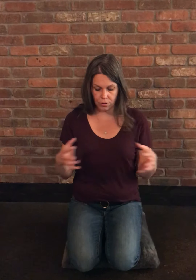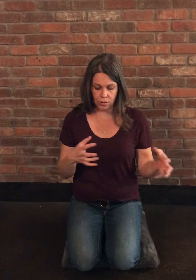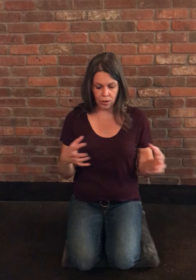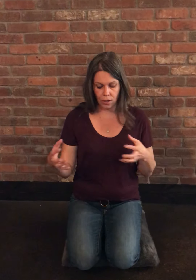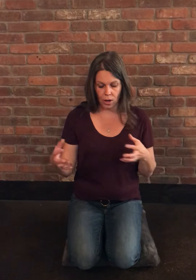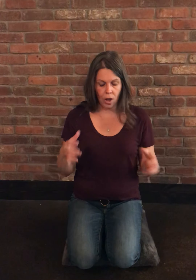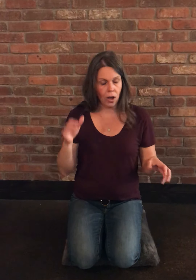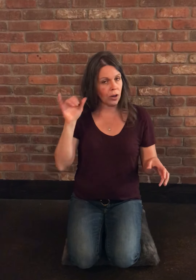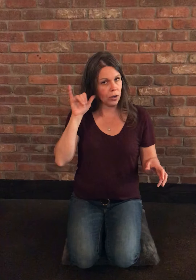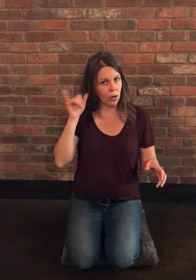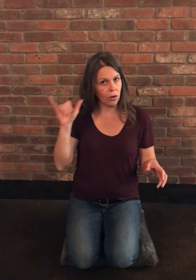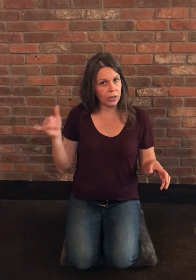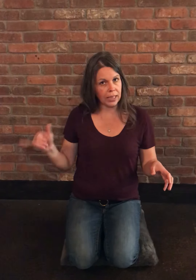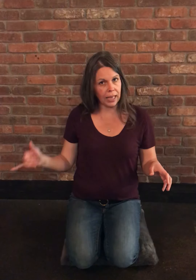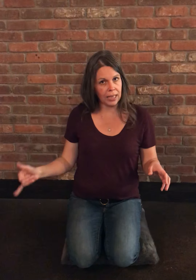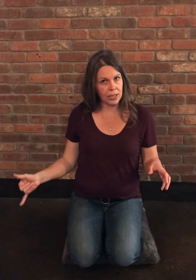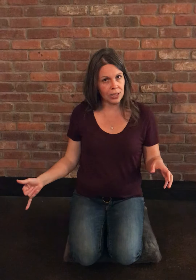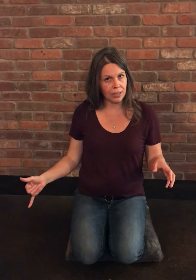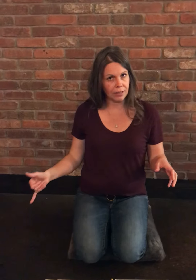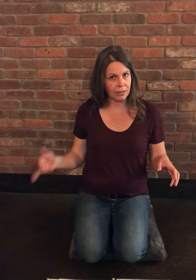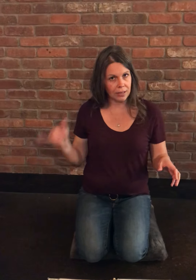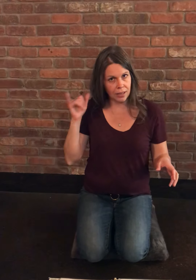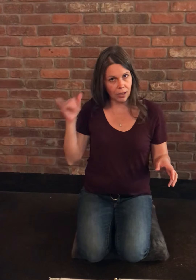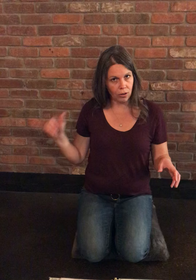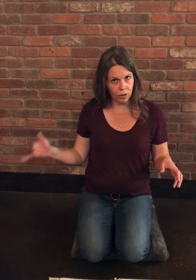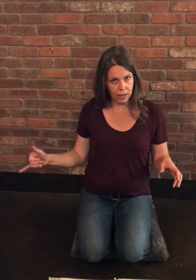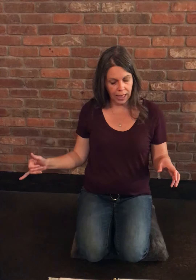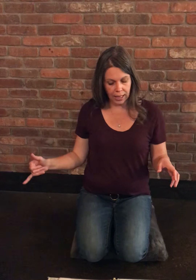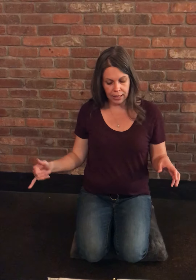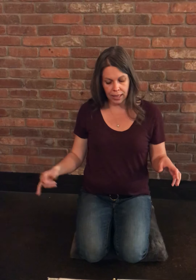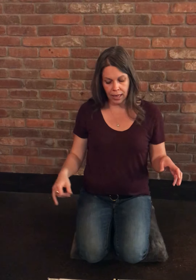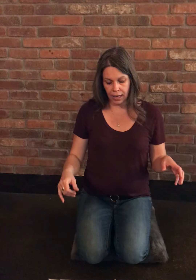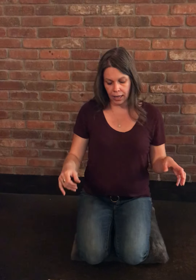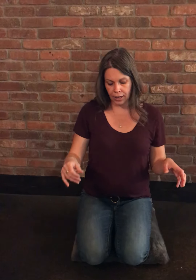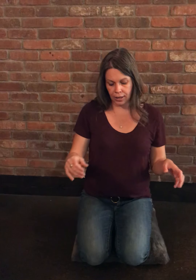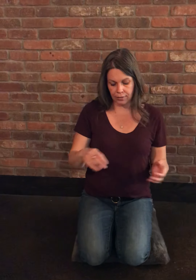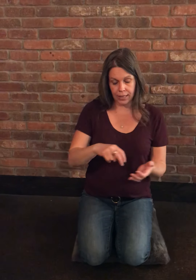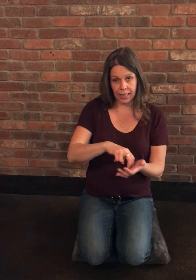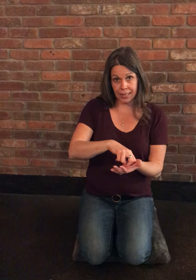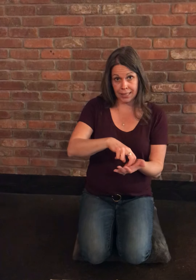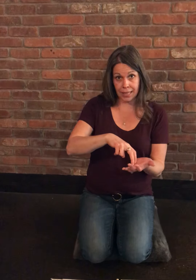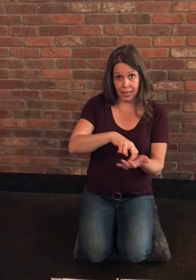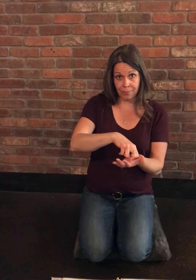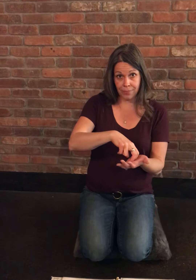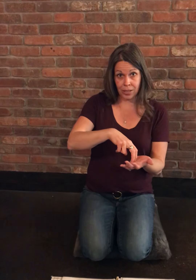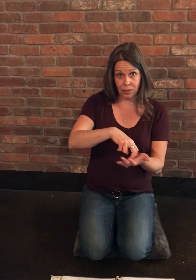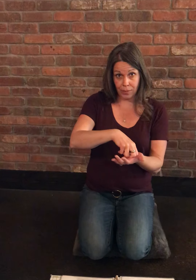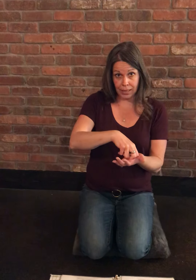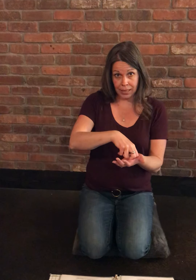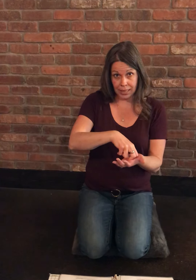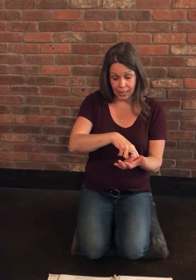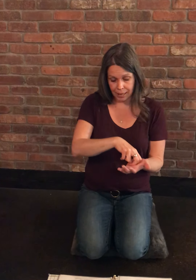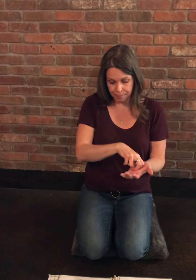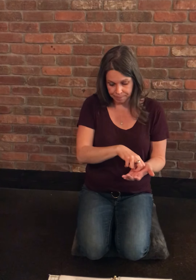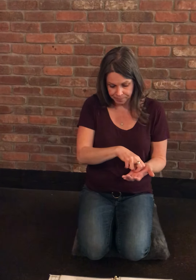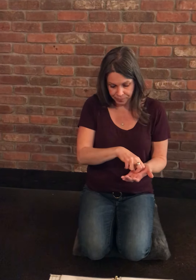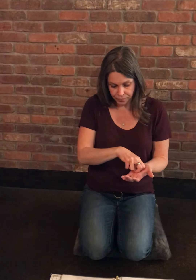Tours. Golden age, this is our gold again, of Islam. We're gonna do the bendy knees again.